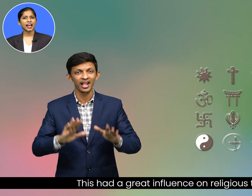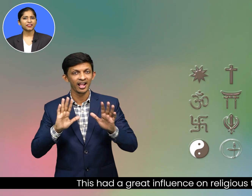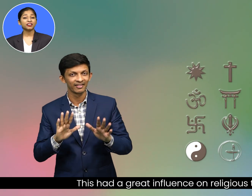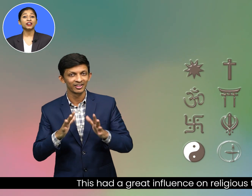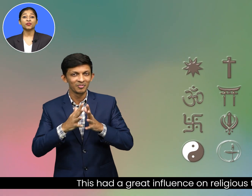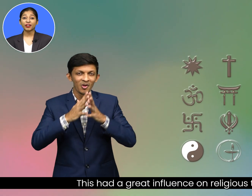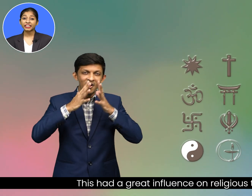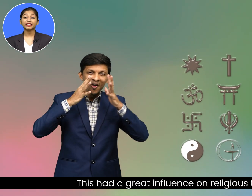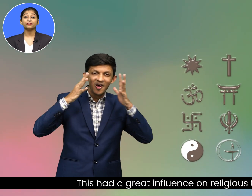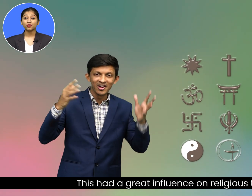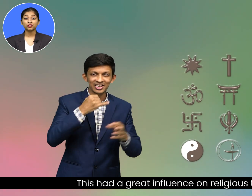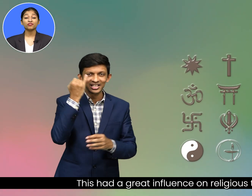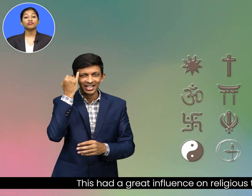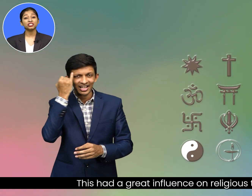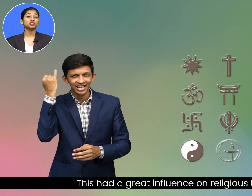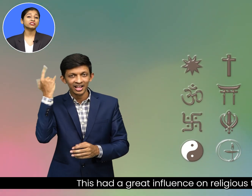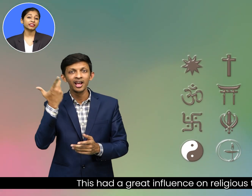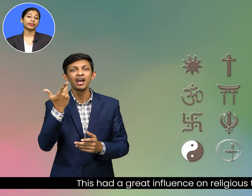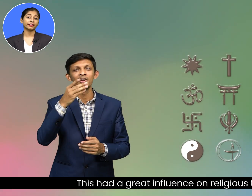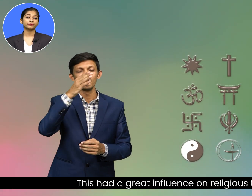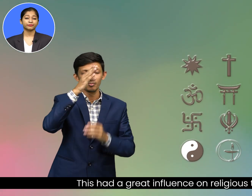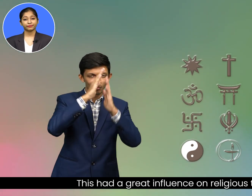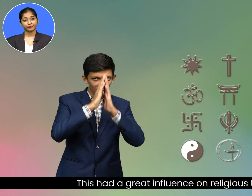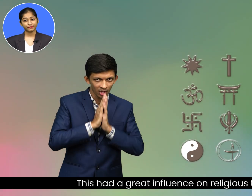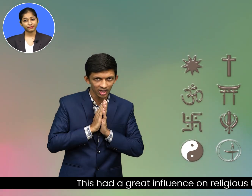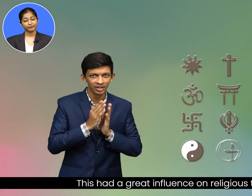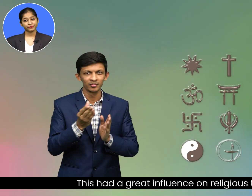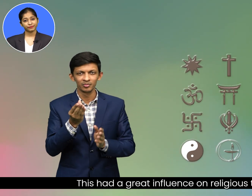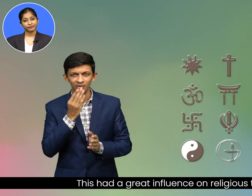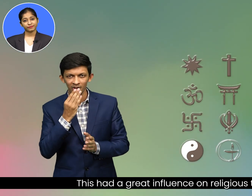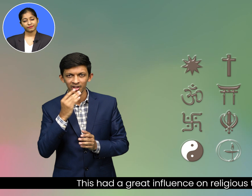This had a great influence on religious thinking.